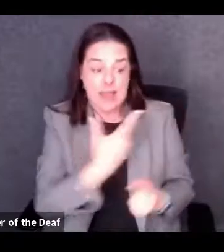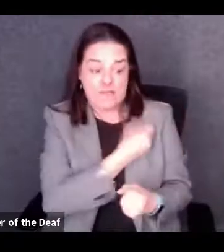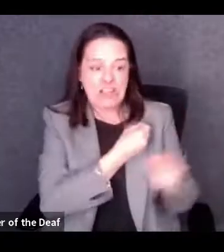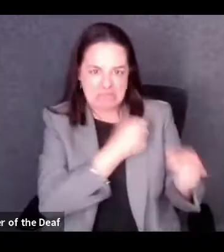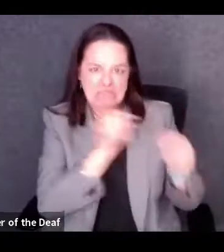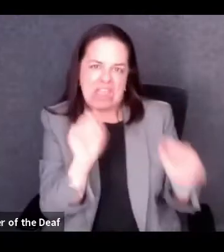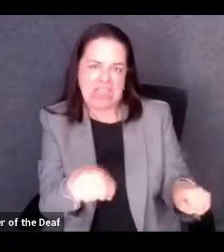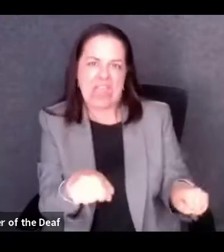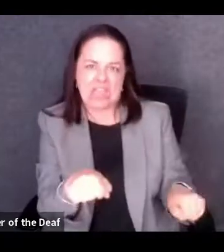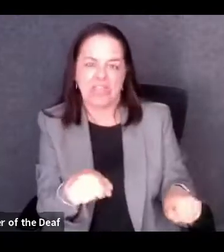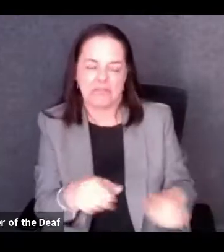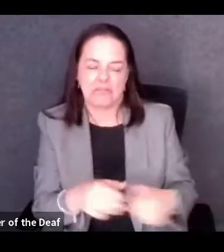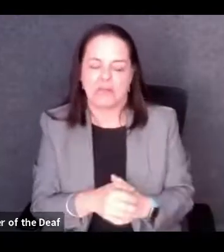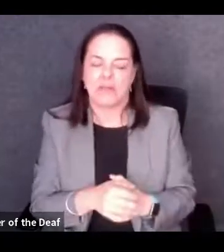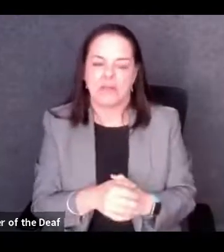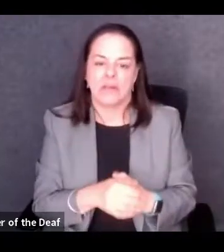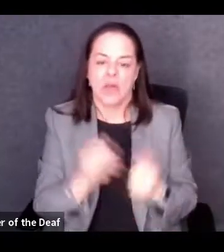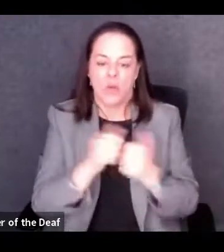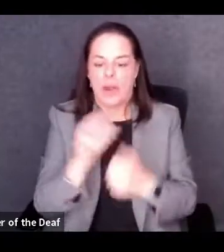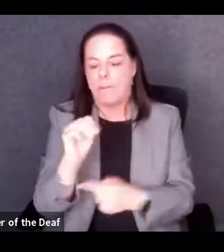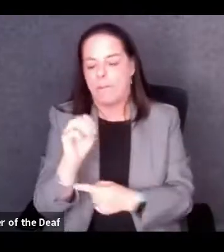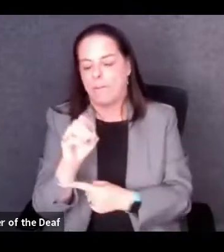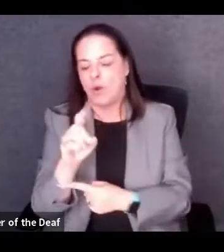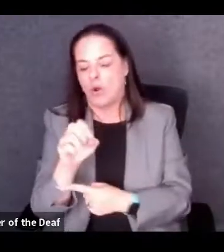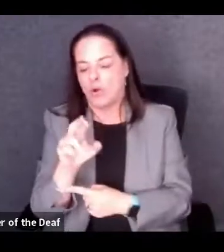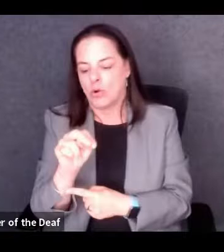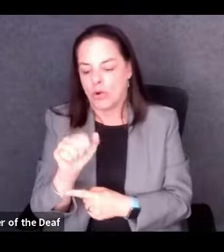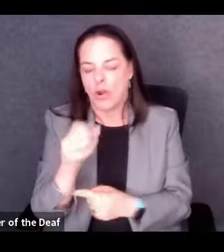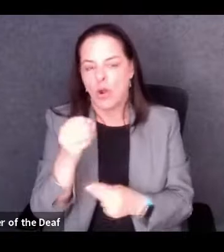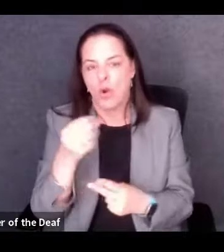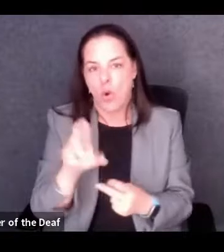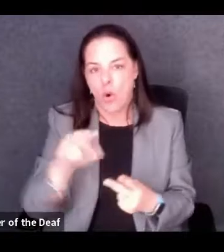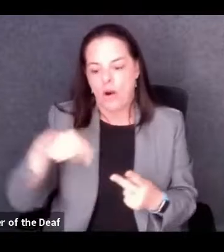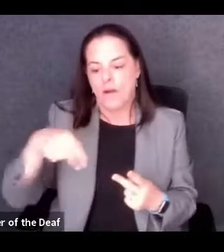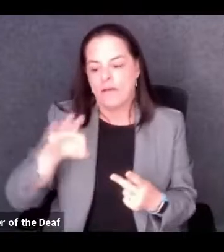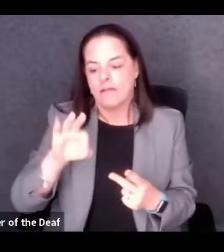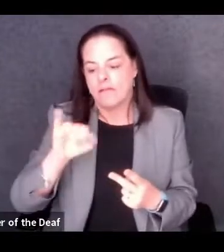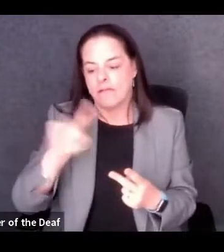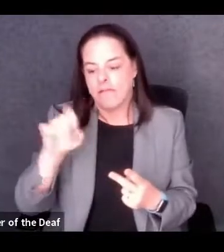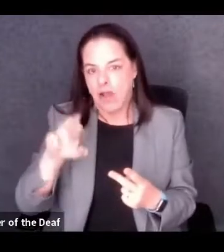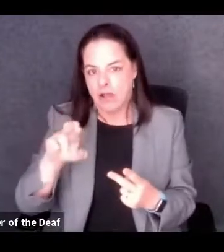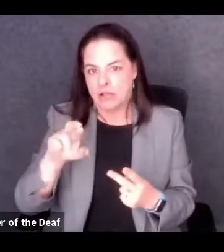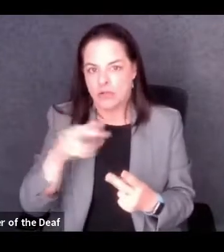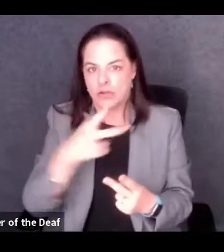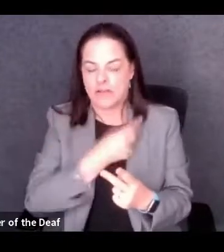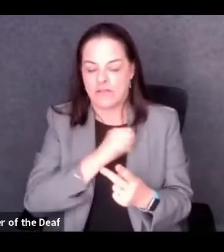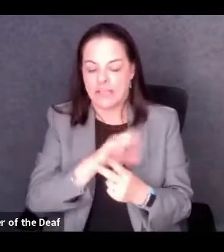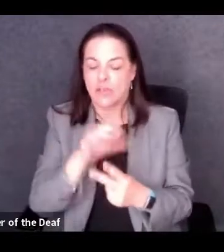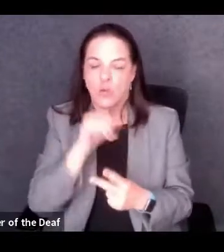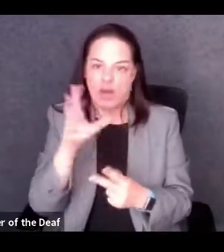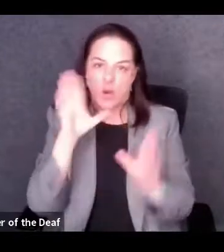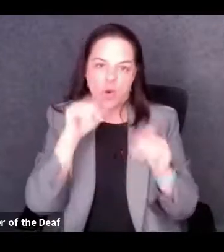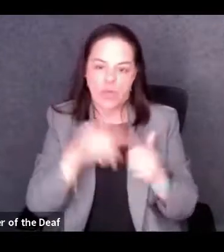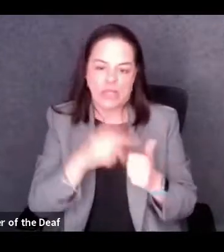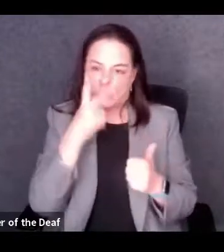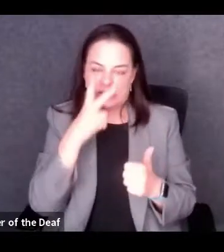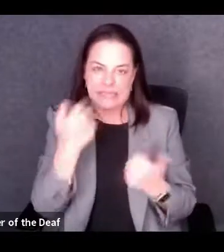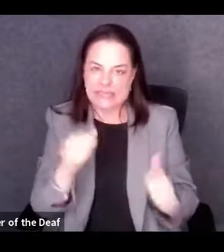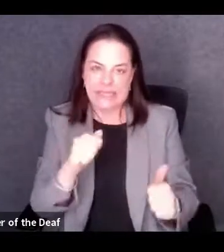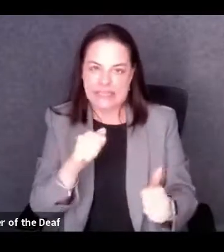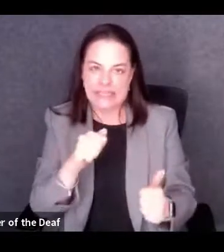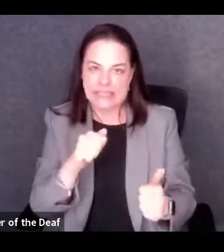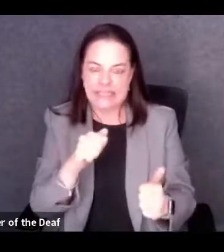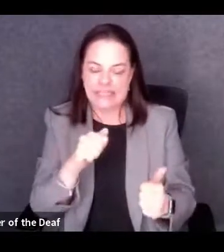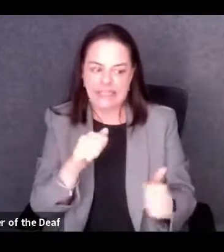to get vaccinated with the Moderna or the Pfizer vaccine. So we are not expecting to see any challenges with the Johnson & Johnson. It